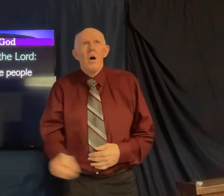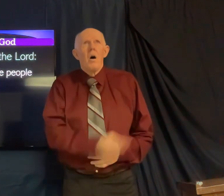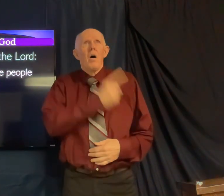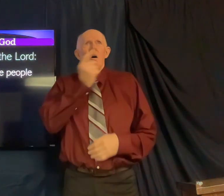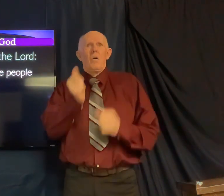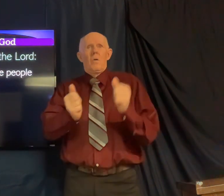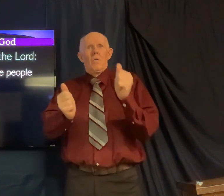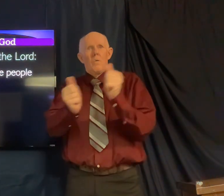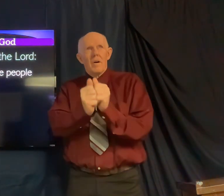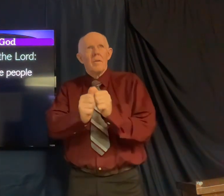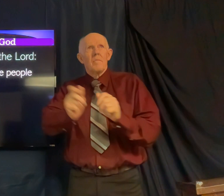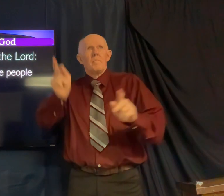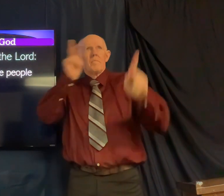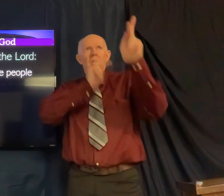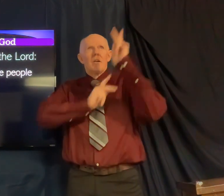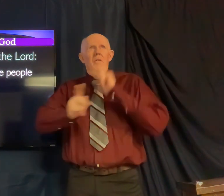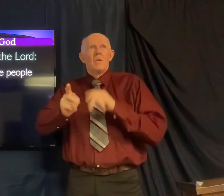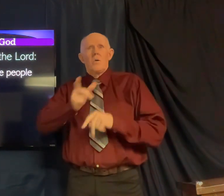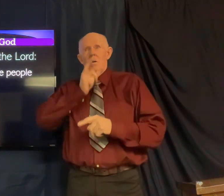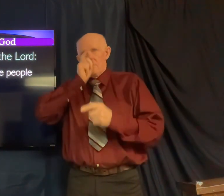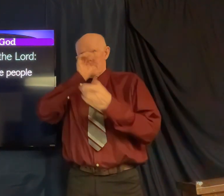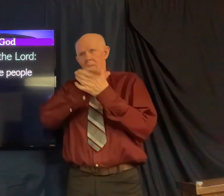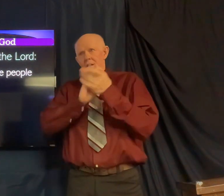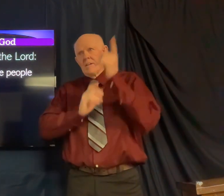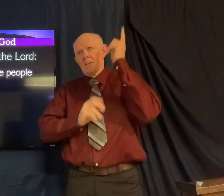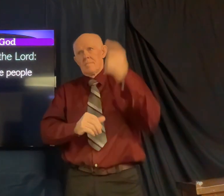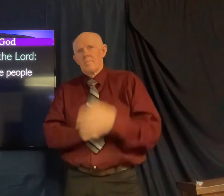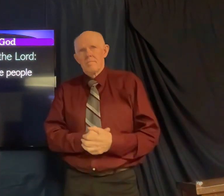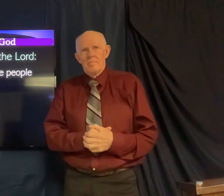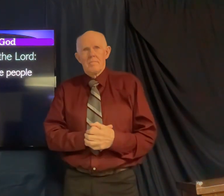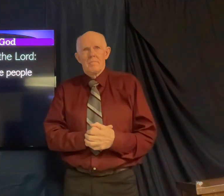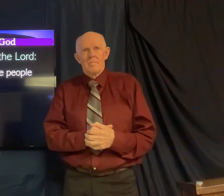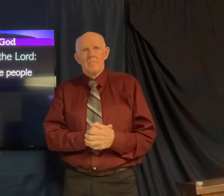The Lord is always with the people who believe Him.